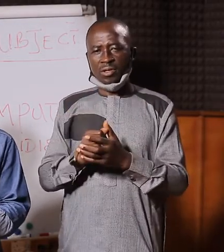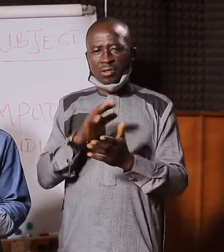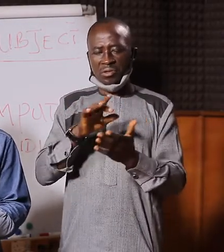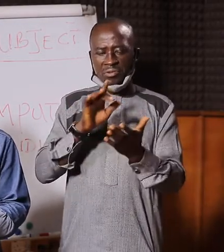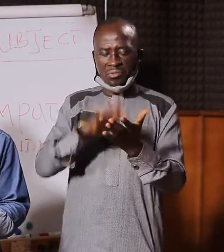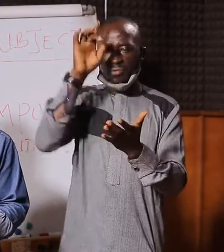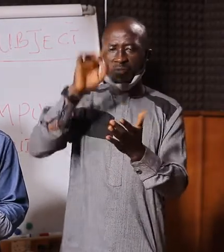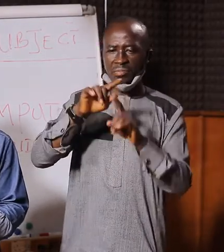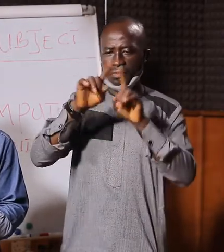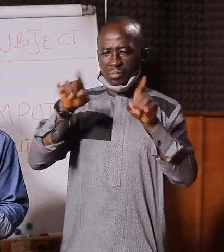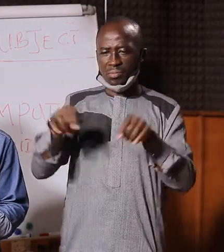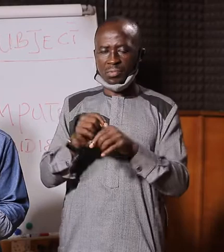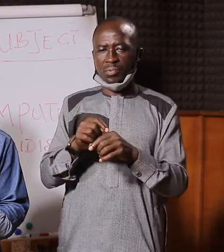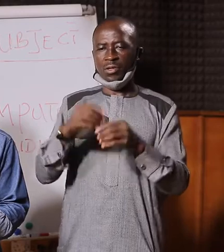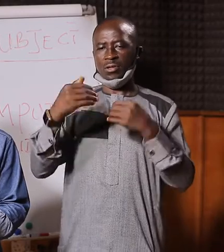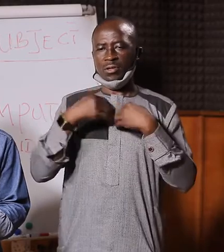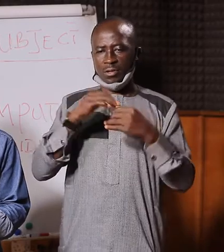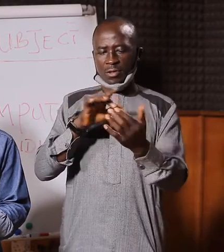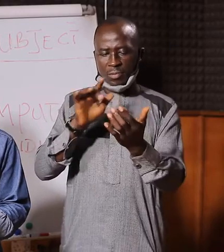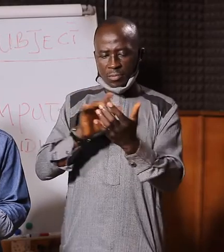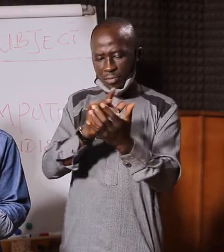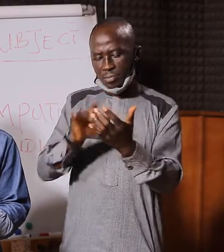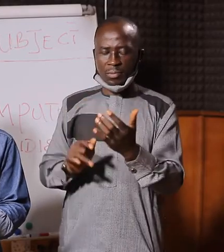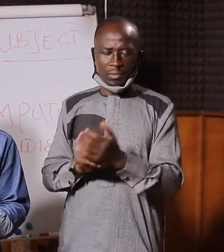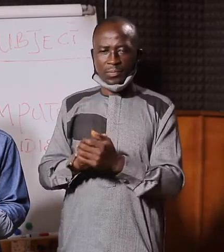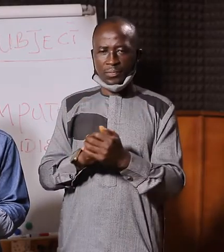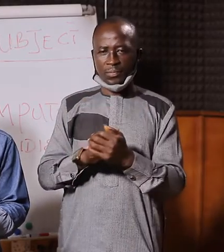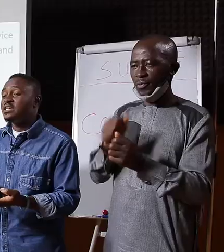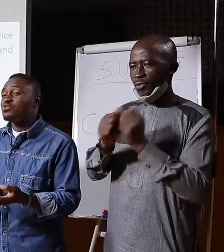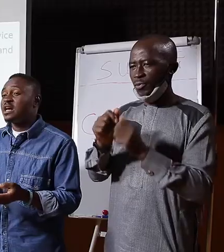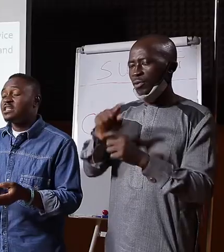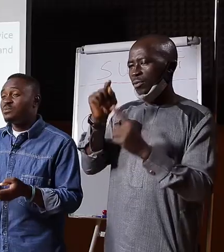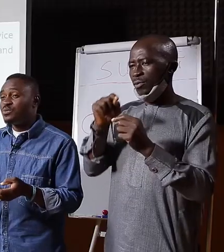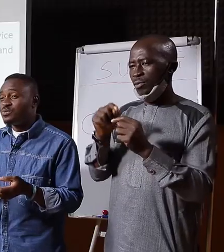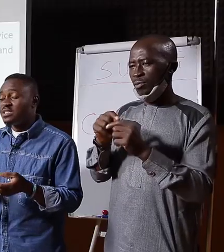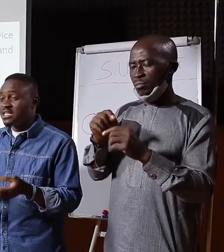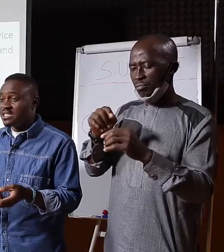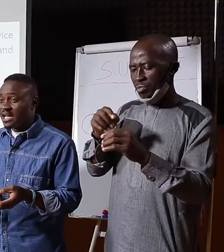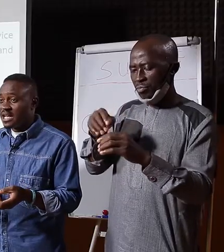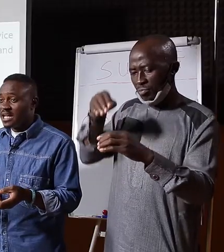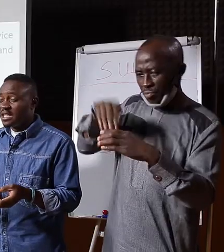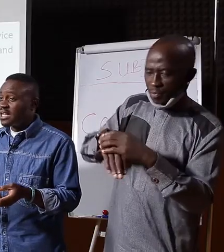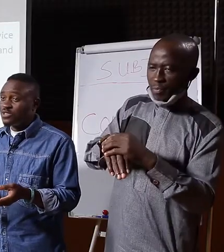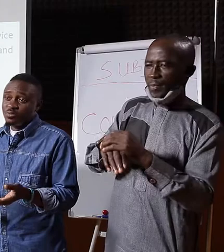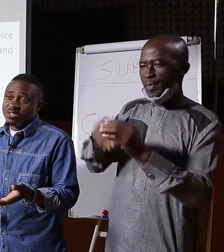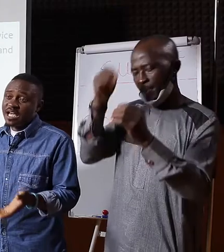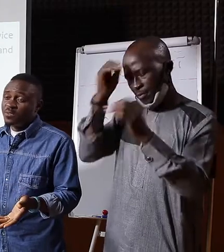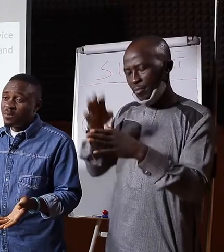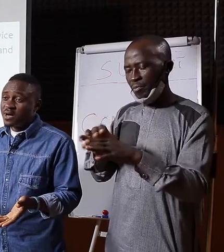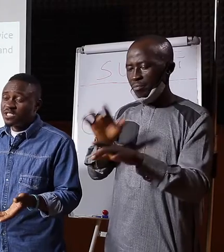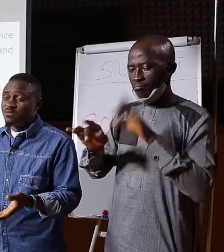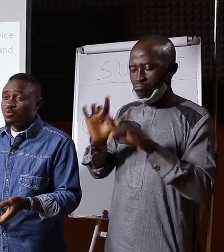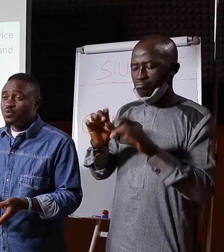touch screen, it has also a keyboard, which way you can input data. That is, you could